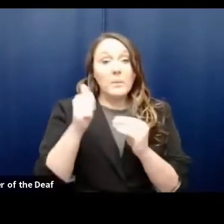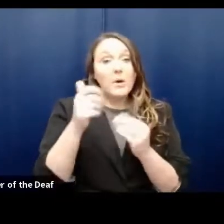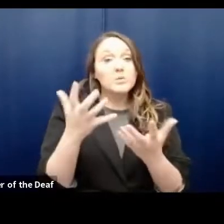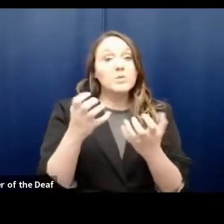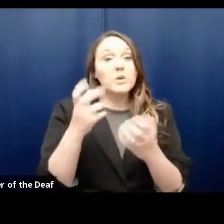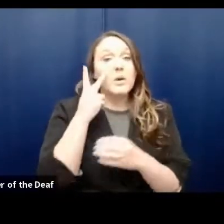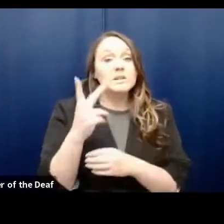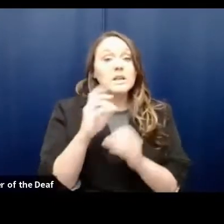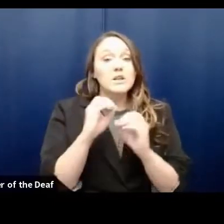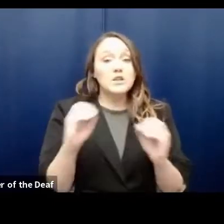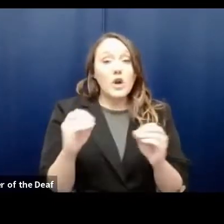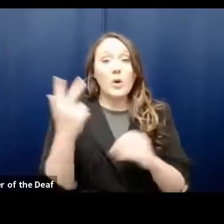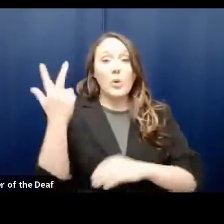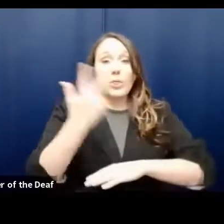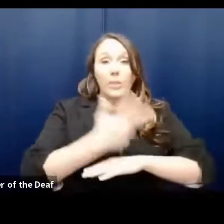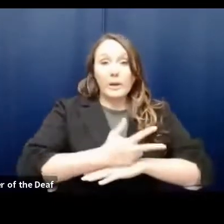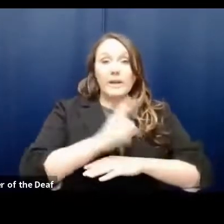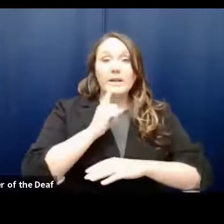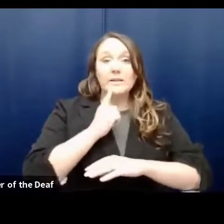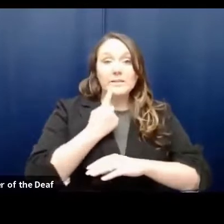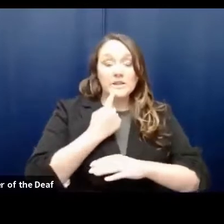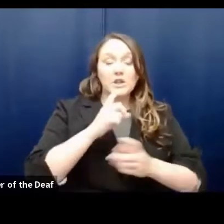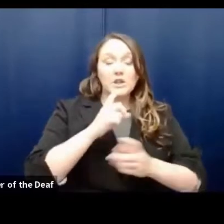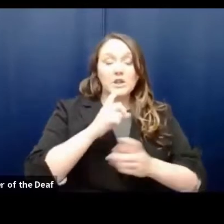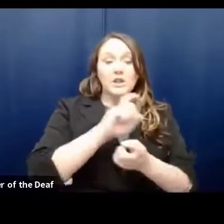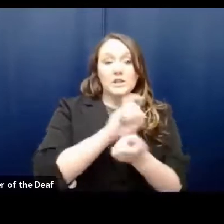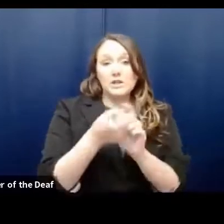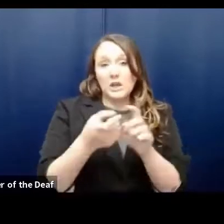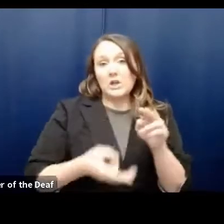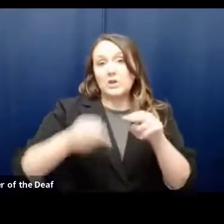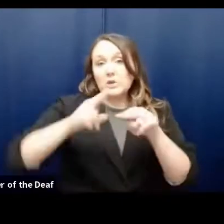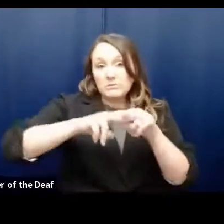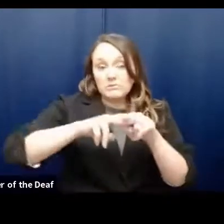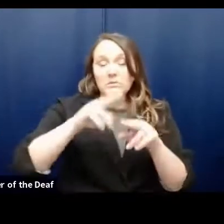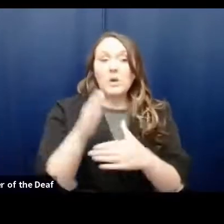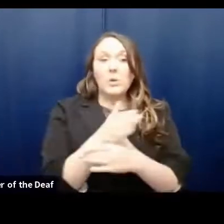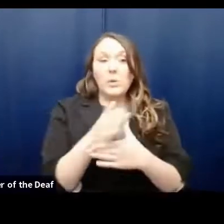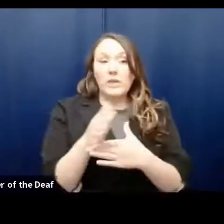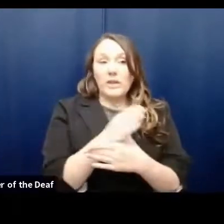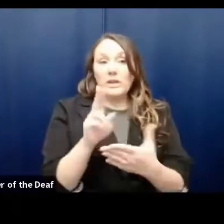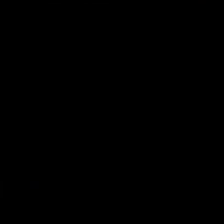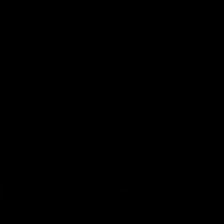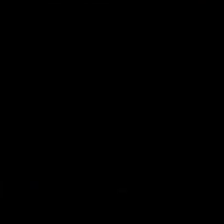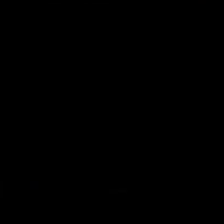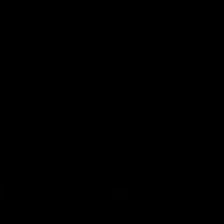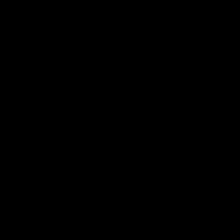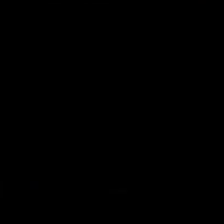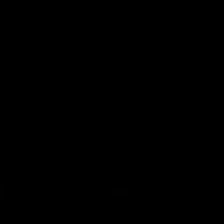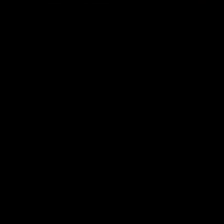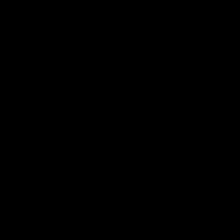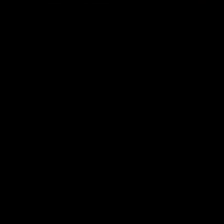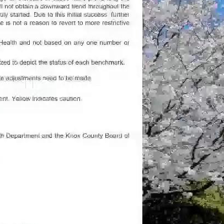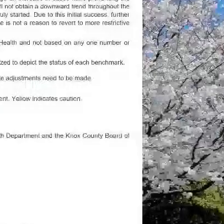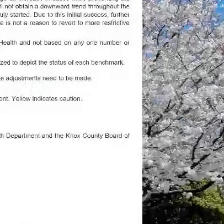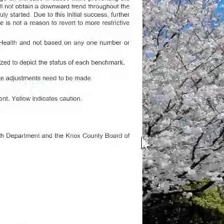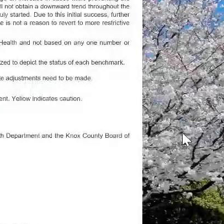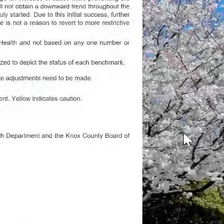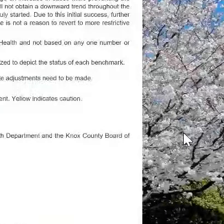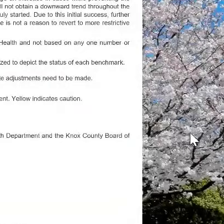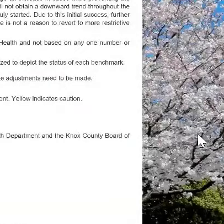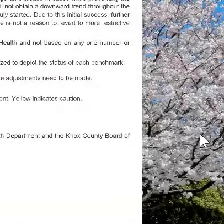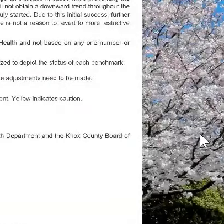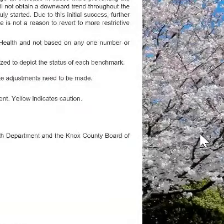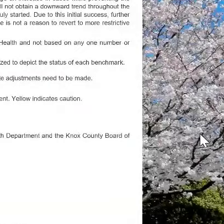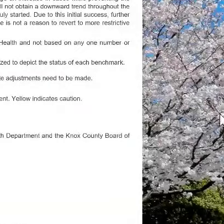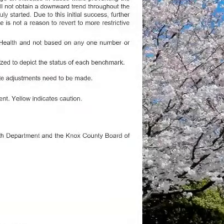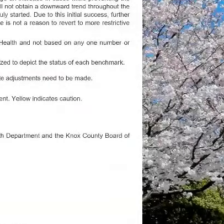is no 3-day statistically significant shifts within a 2-week time period. All of this data that we're going